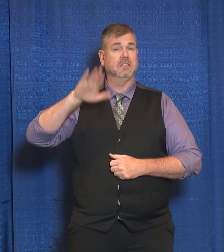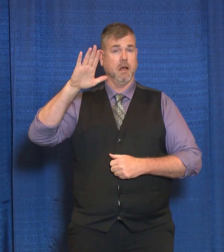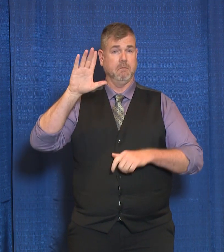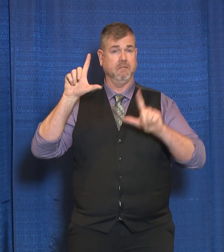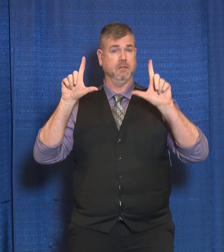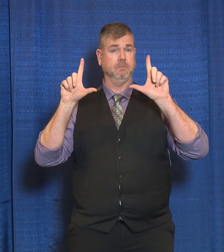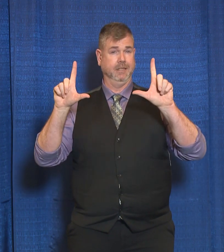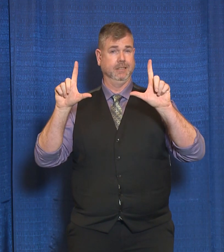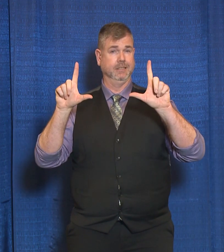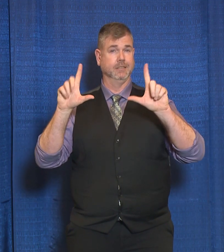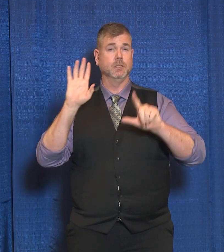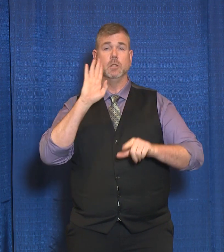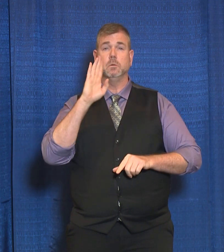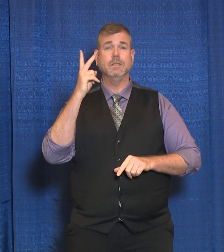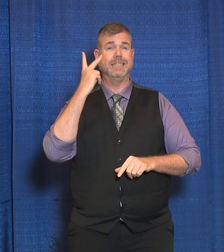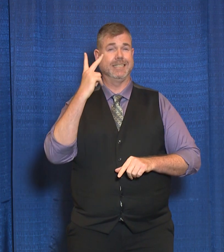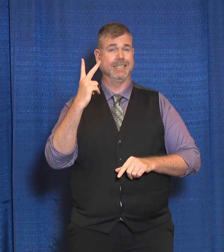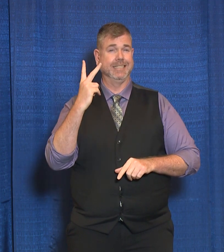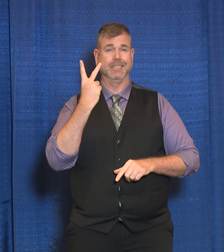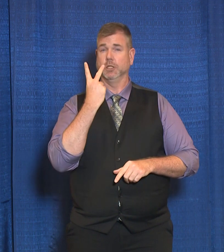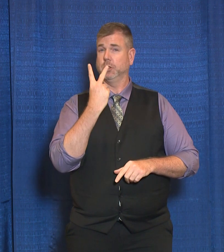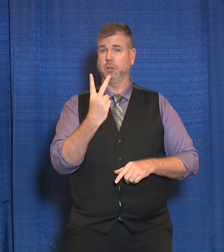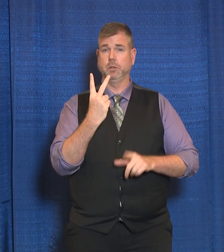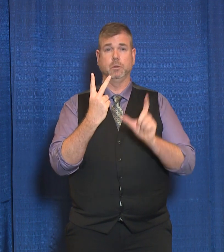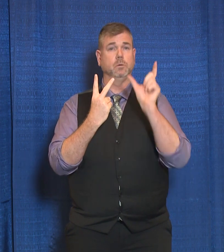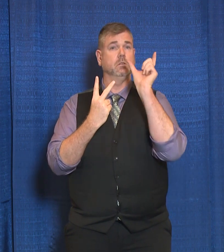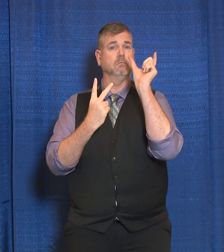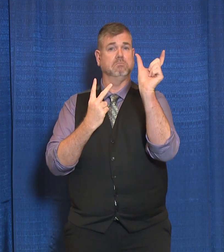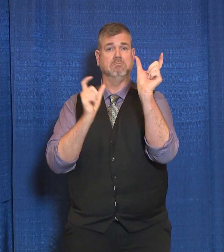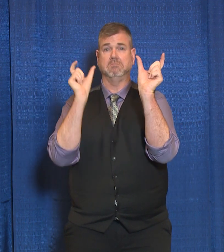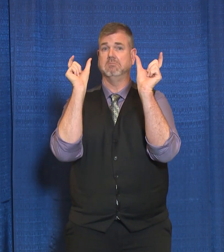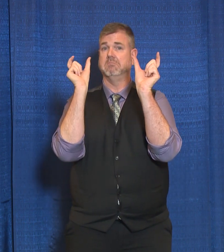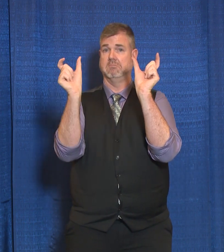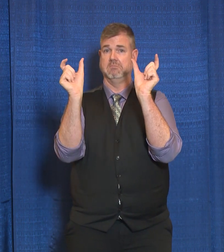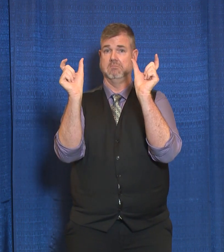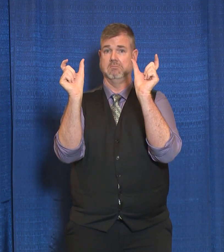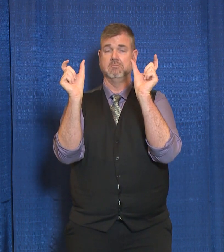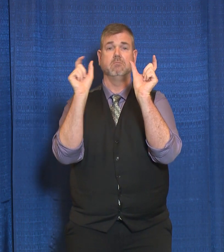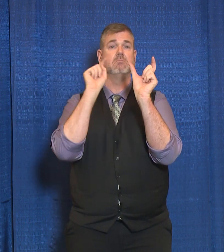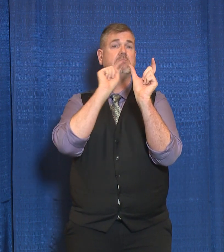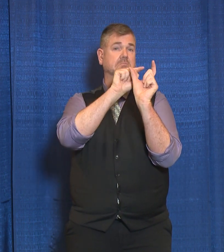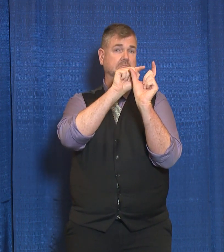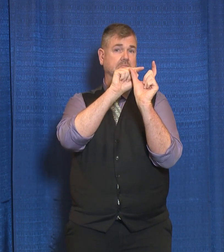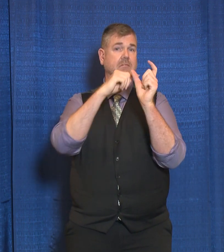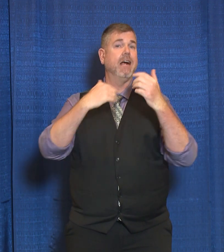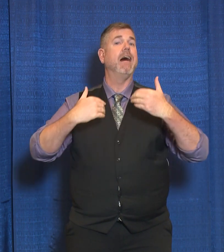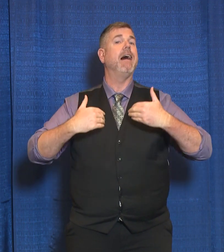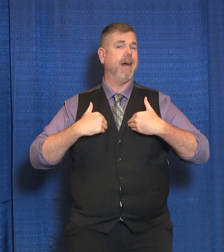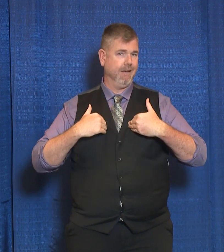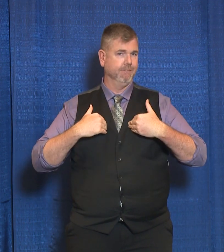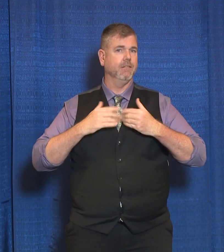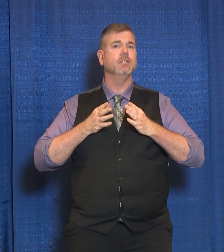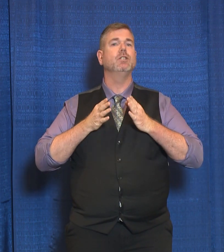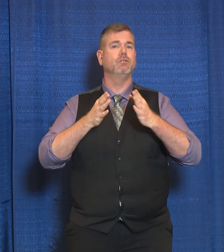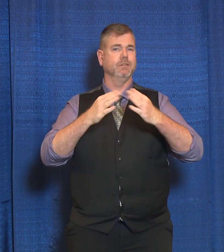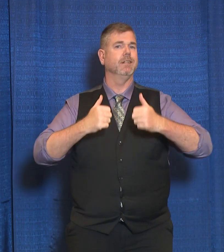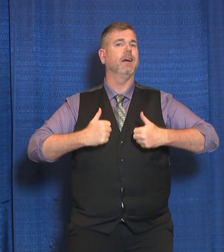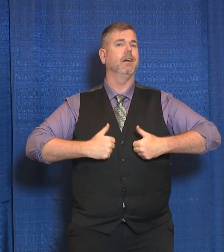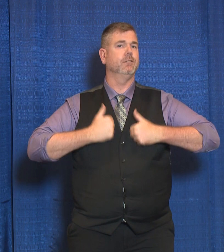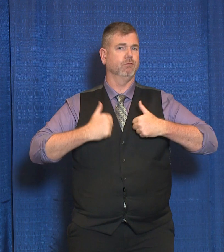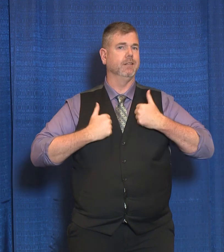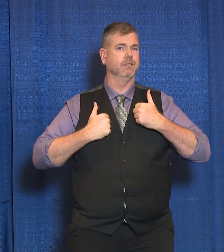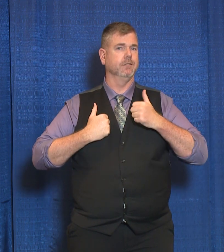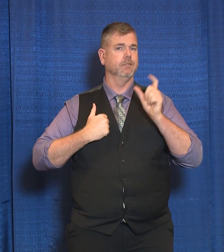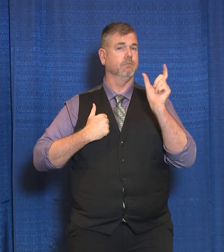At the top of the home and mailing address section, you must select either I have a street address or I do not have a